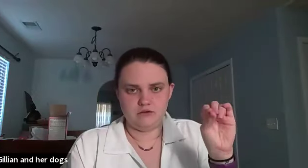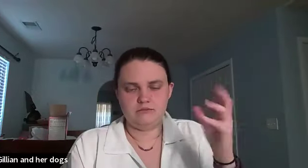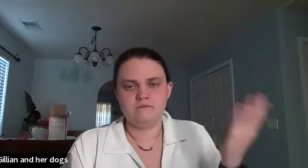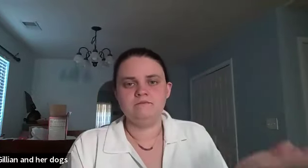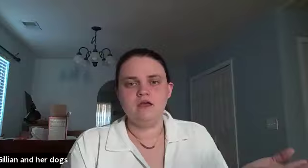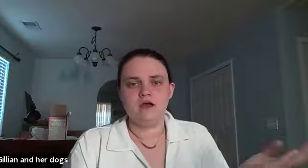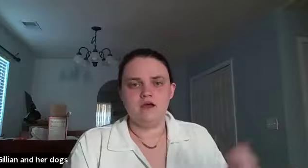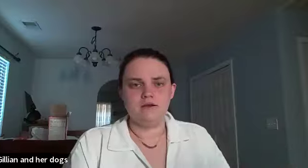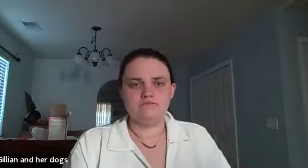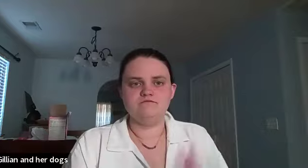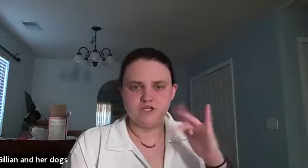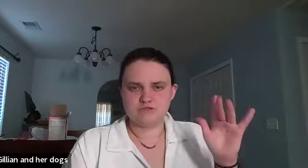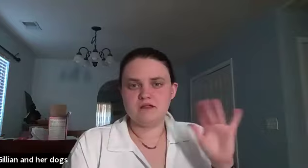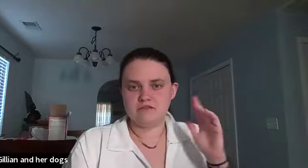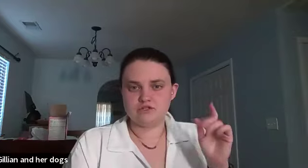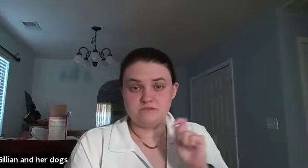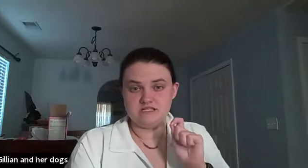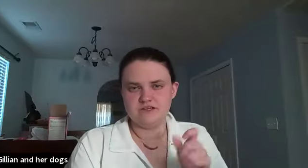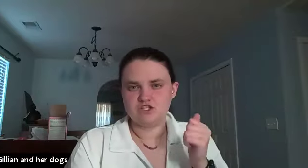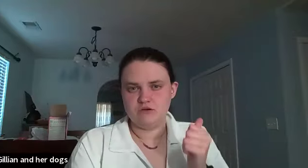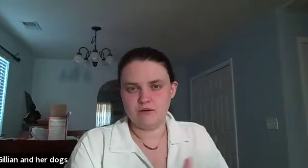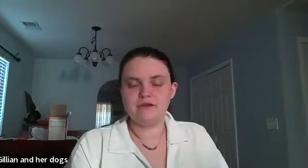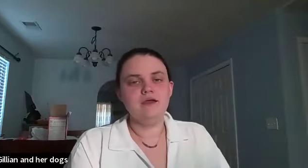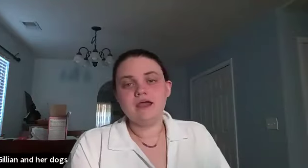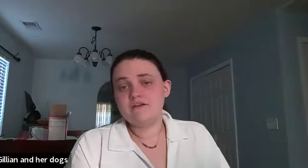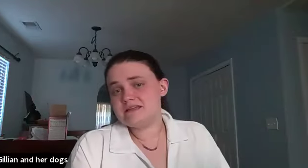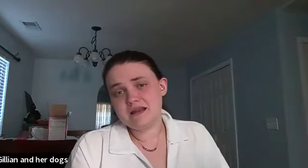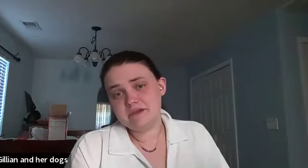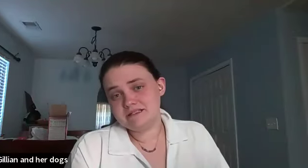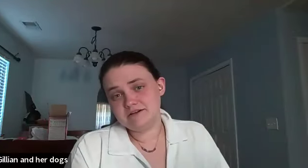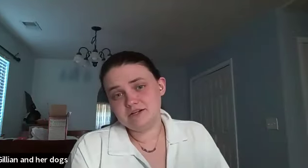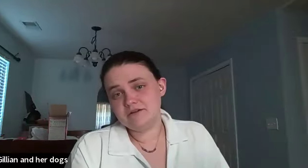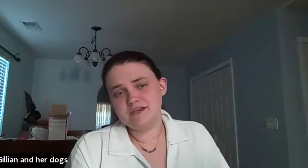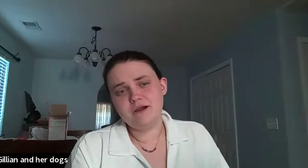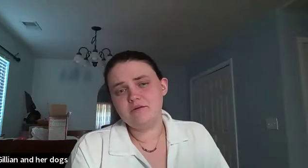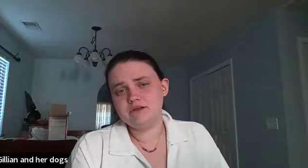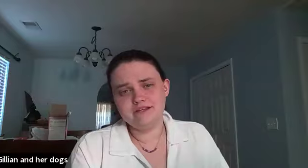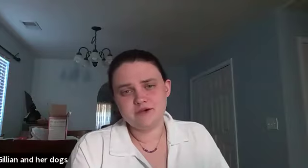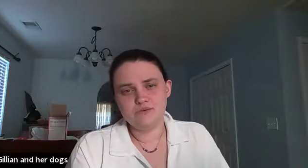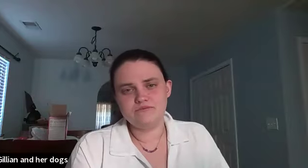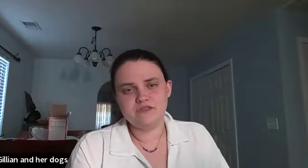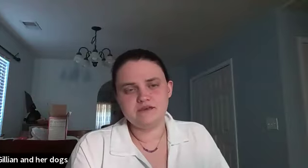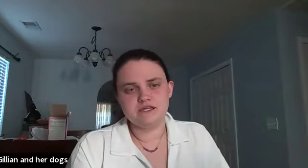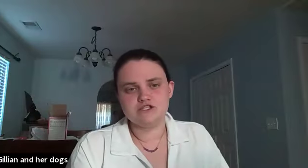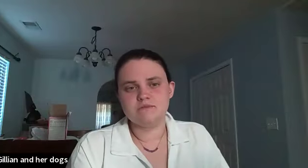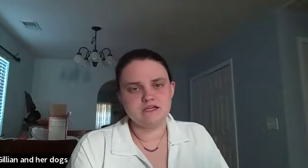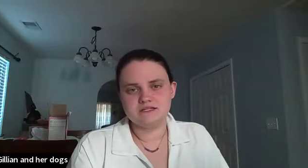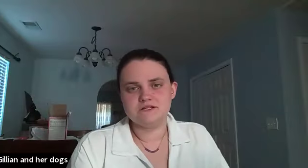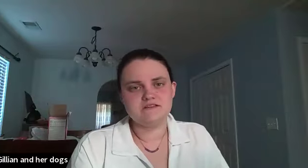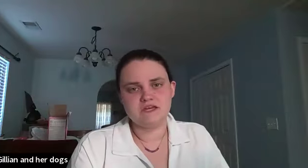Alfredo. Finger spelling those specifics to help. If it's not a big deal and you're like, I really don't think it's going to make a difference if they